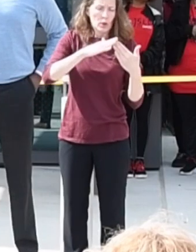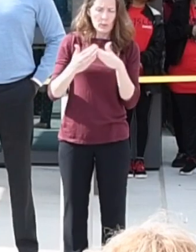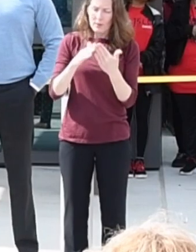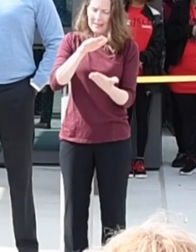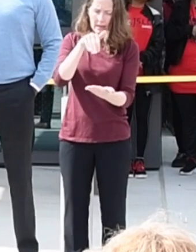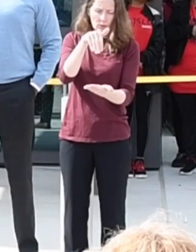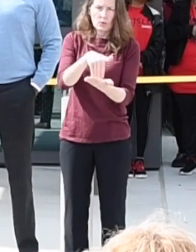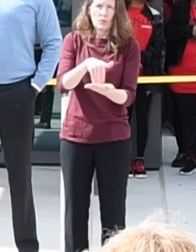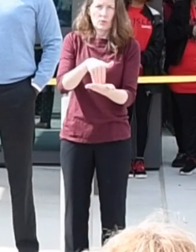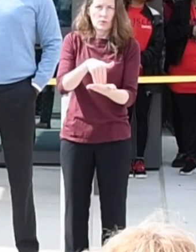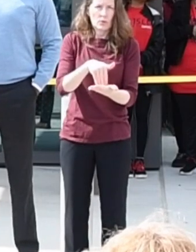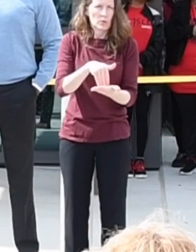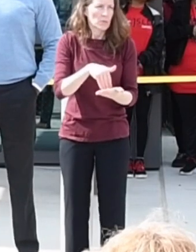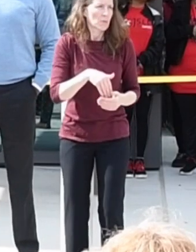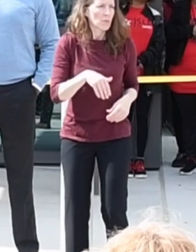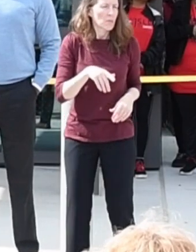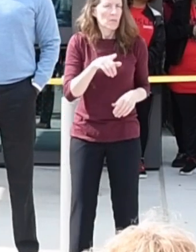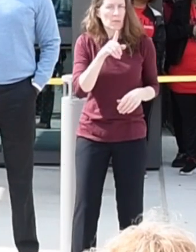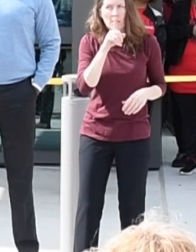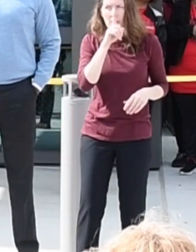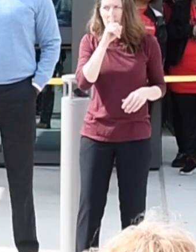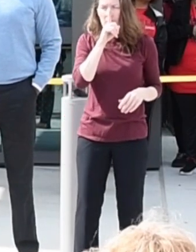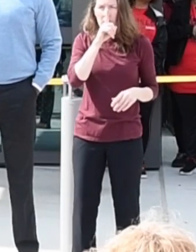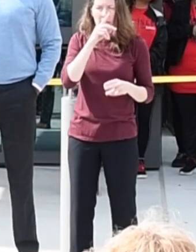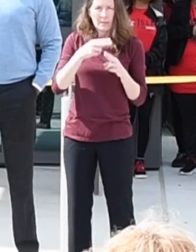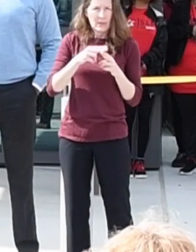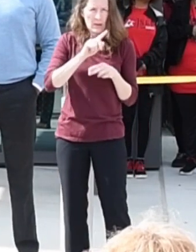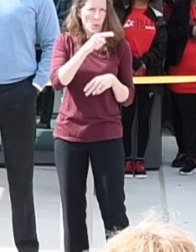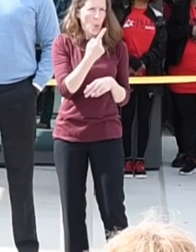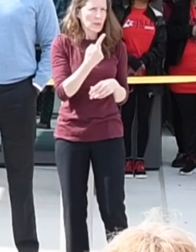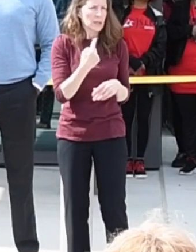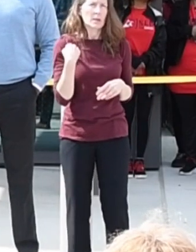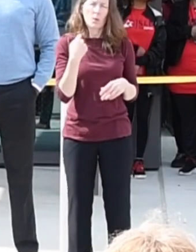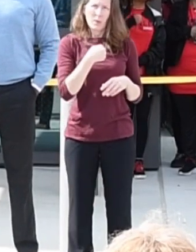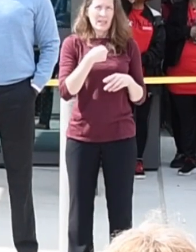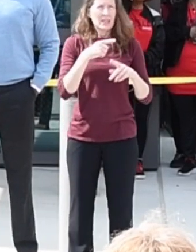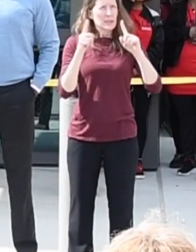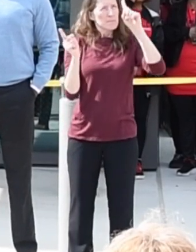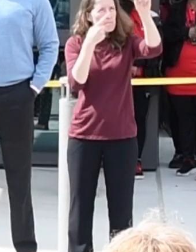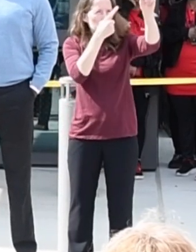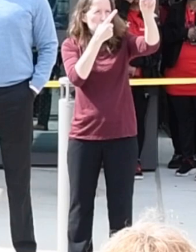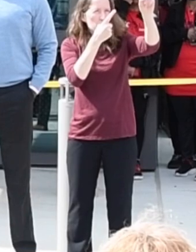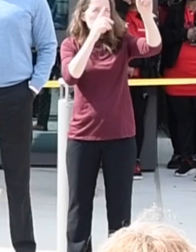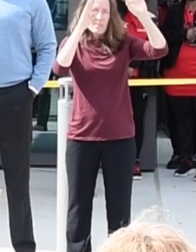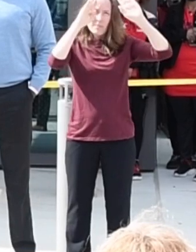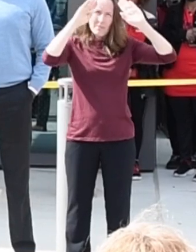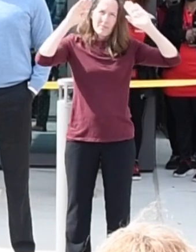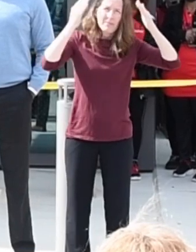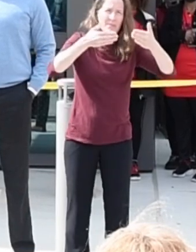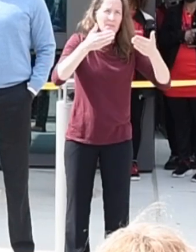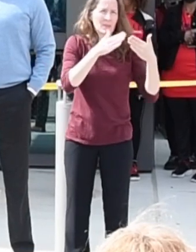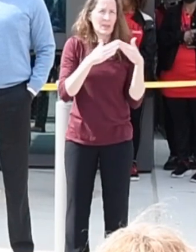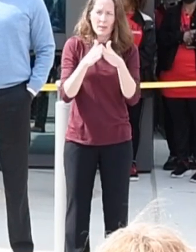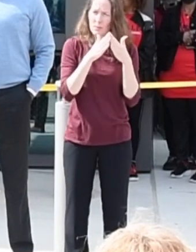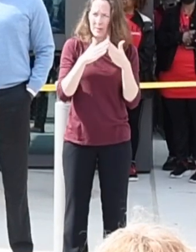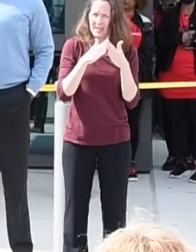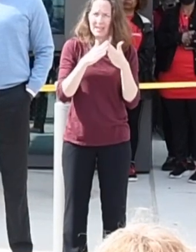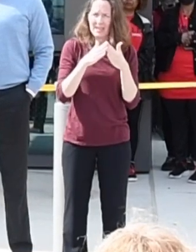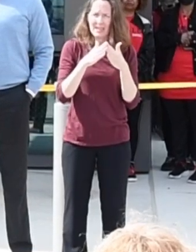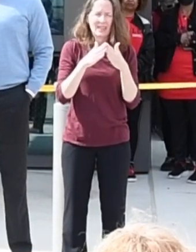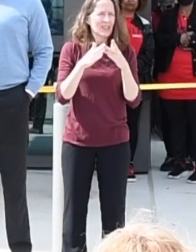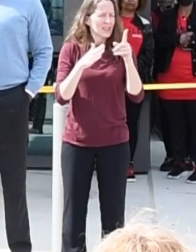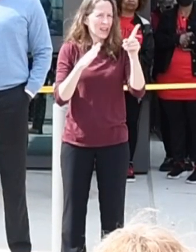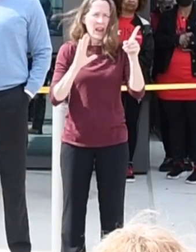our name. It is about who we are. It is our purpose for existence. It is our mission. It is